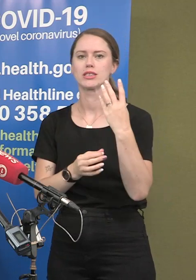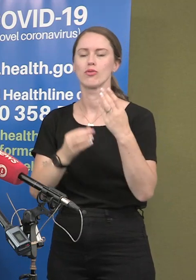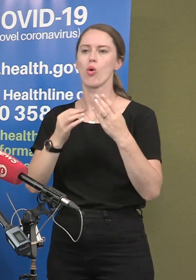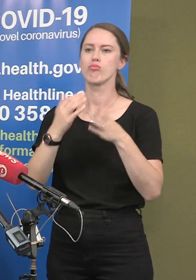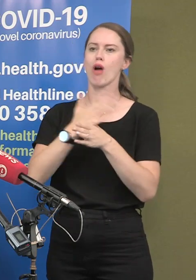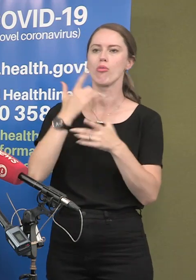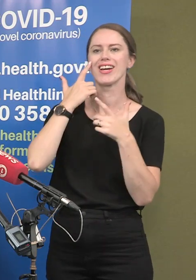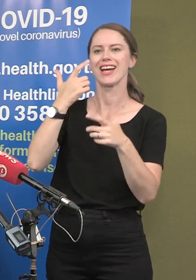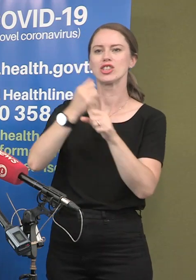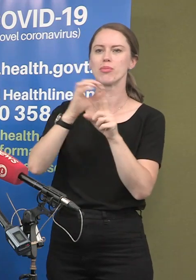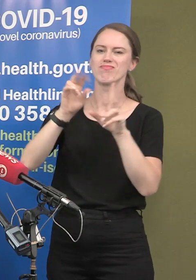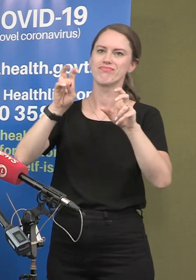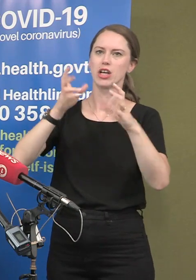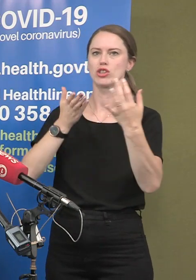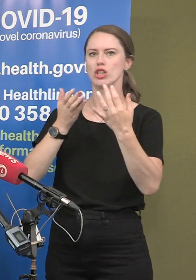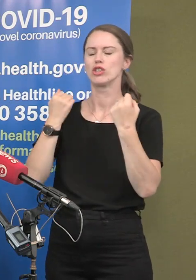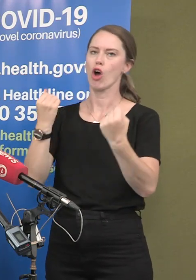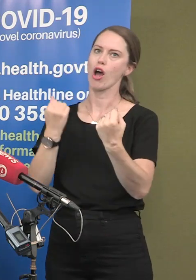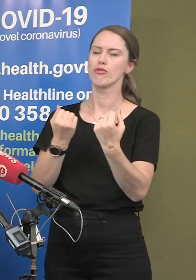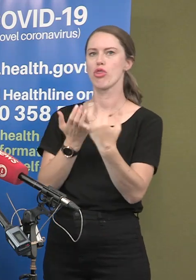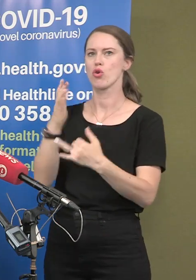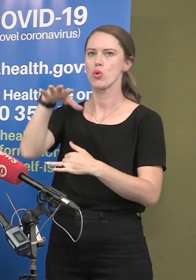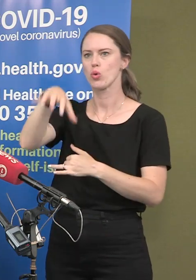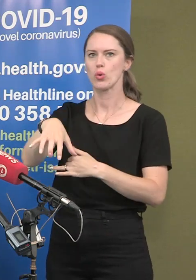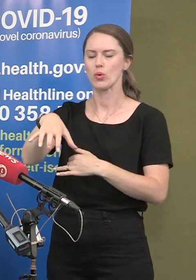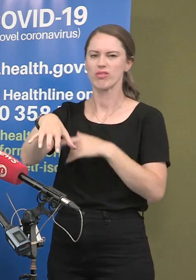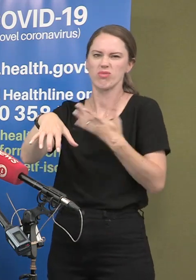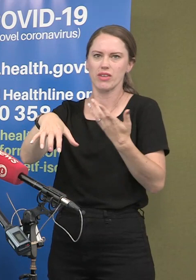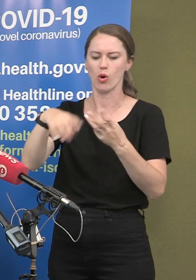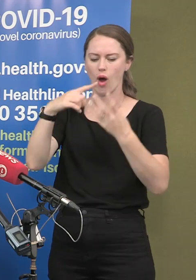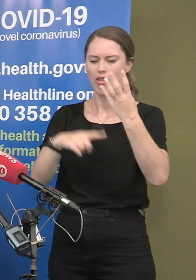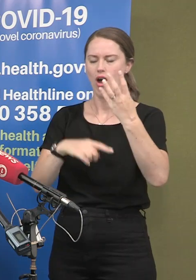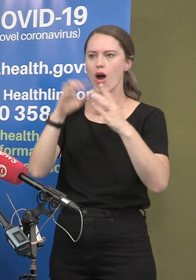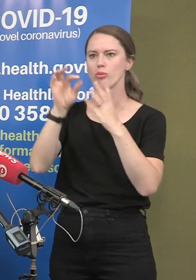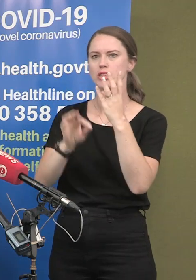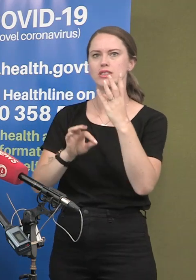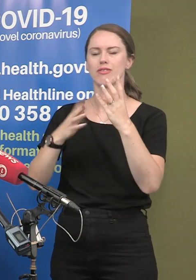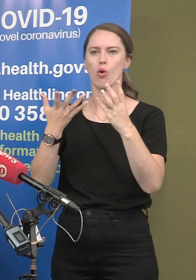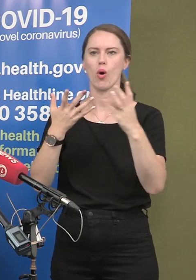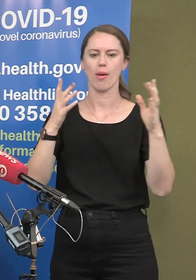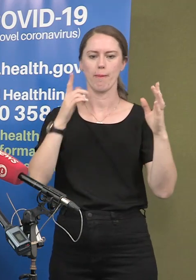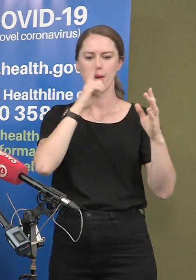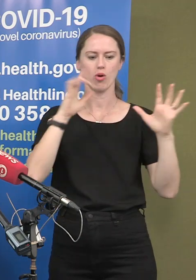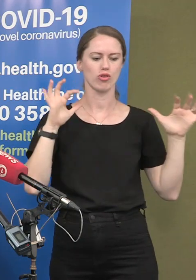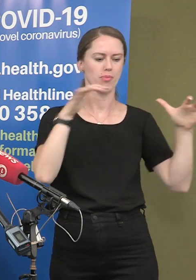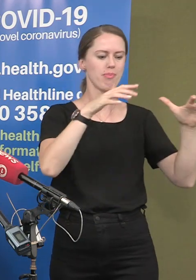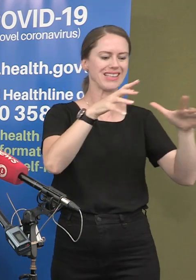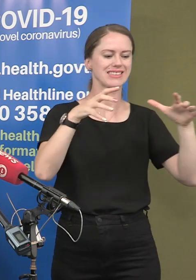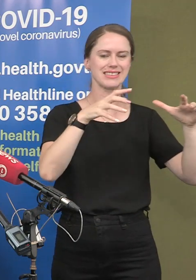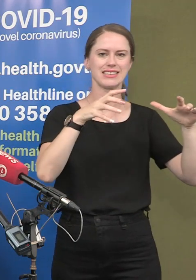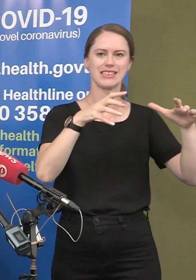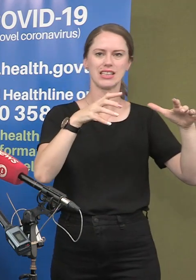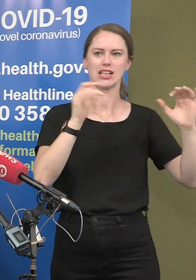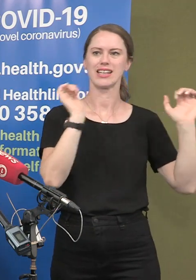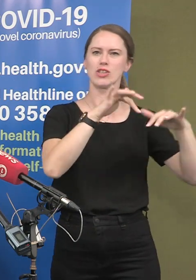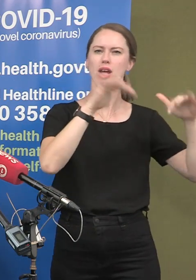including drive-through clinics, you might want to call them, through to what options we might have around mass gatherings, around quarantine,